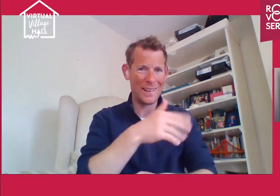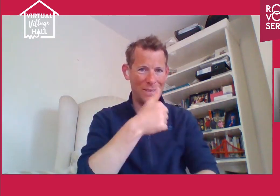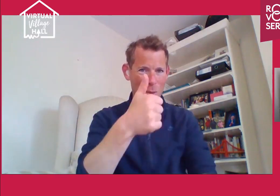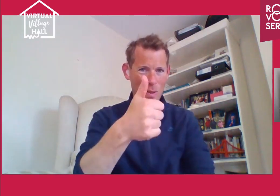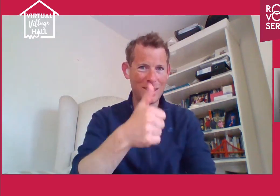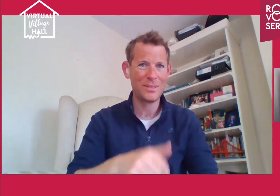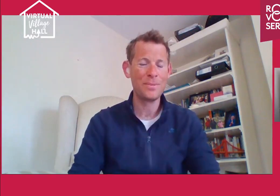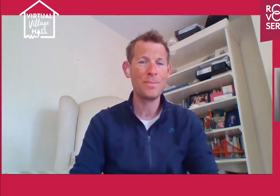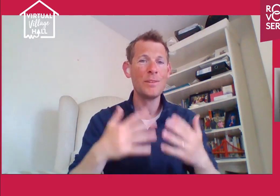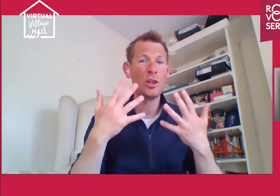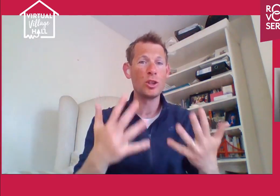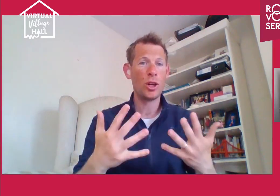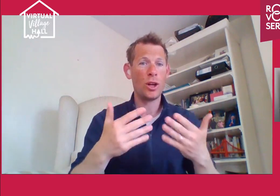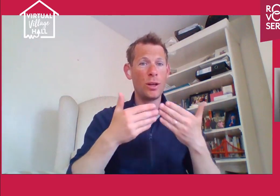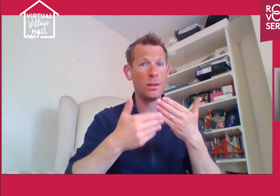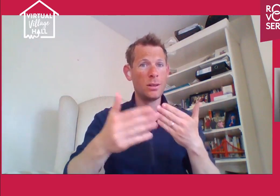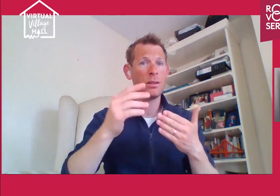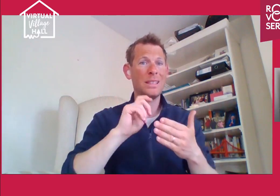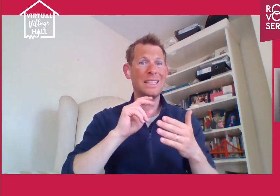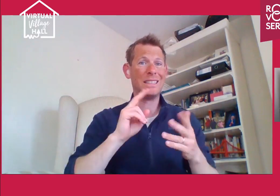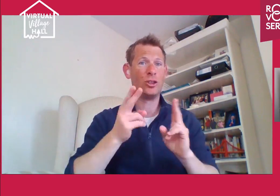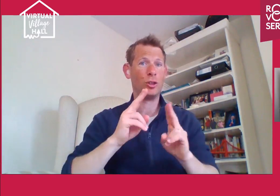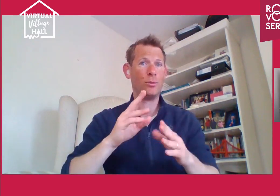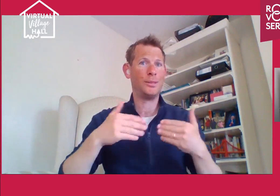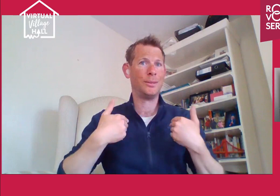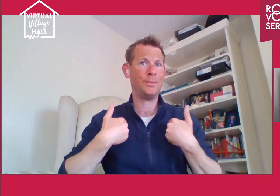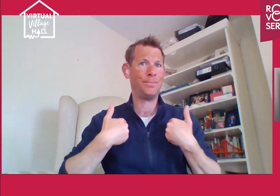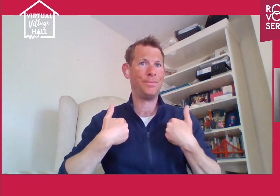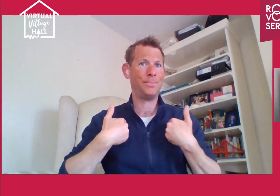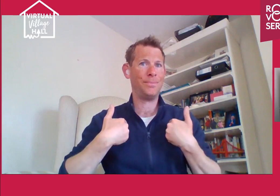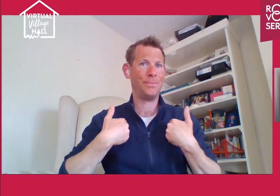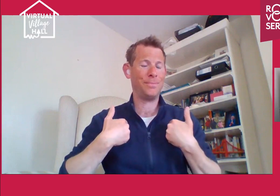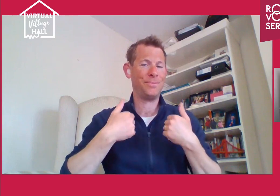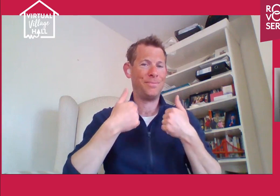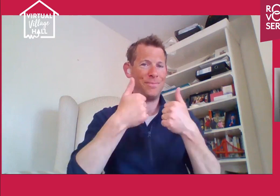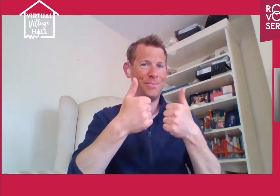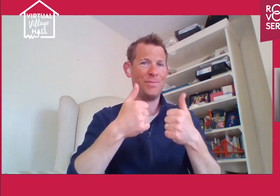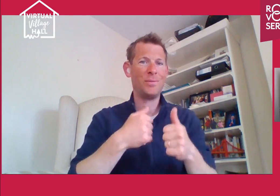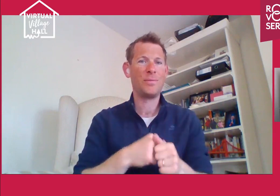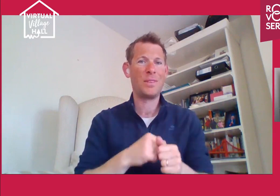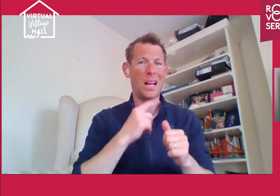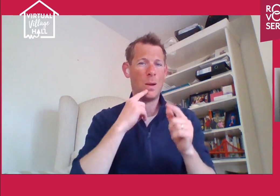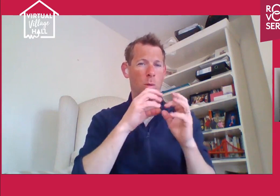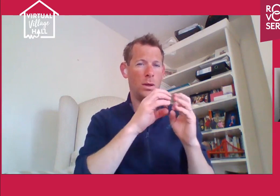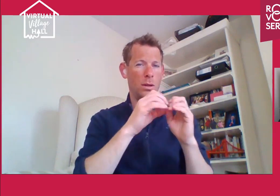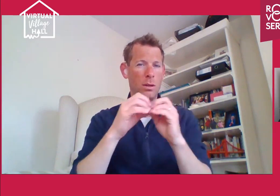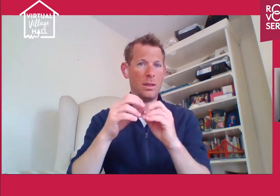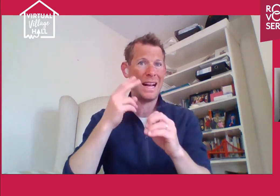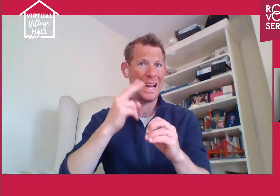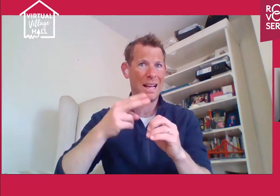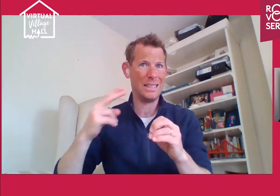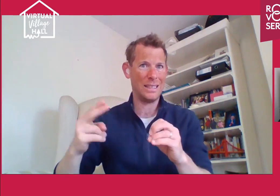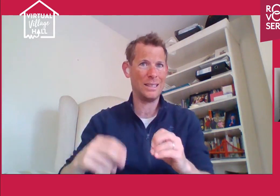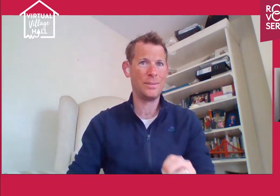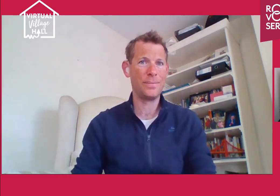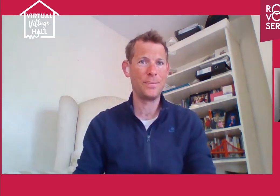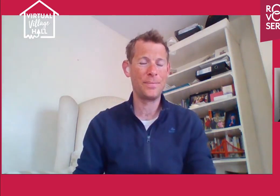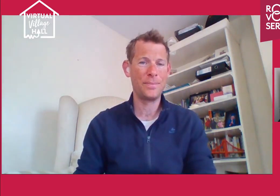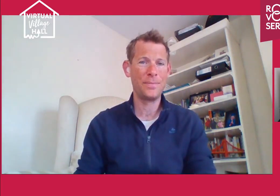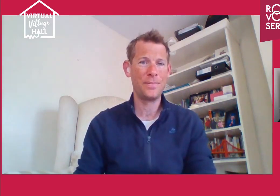Well done, everyone. Really well done. So now the interpreter's going to step back and I will finger spell all